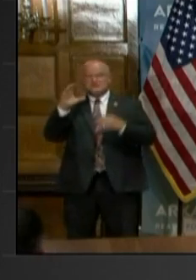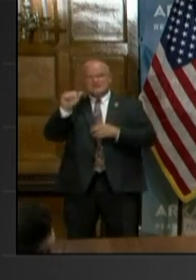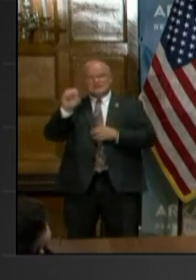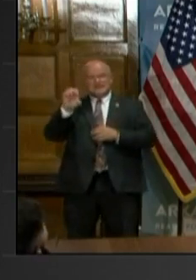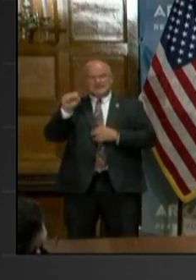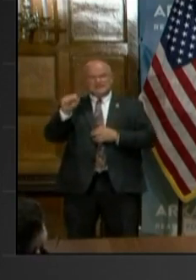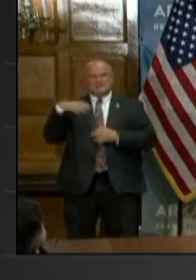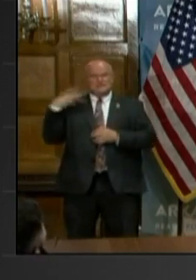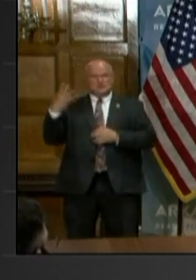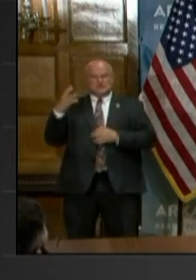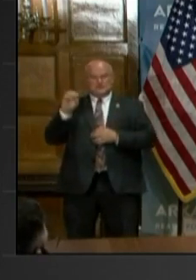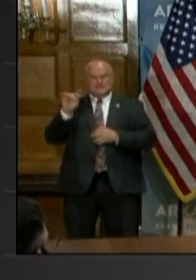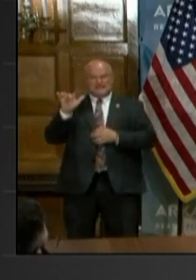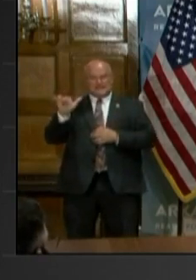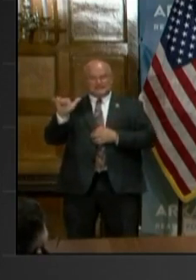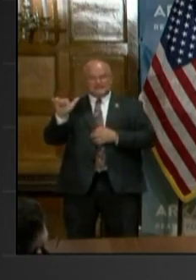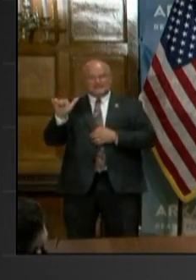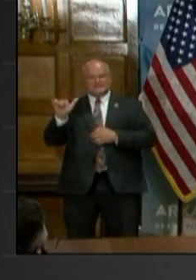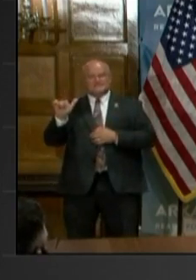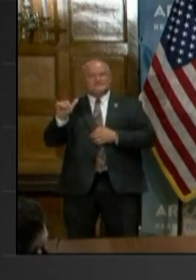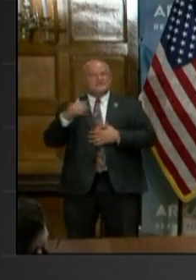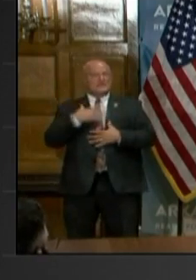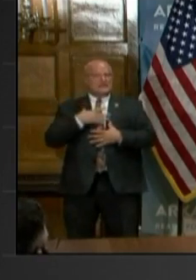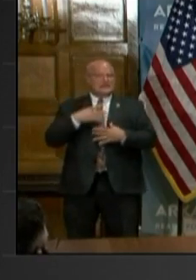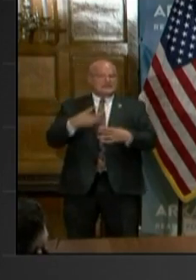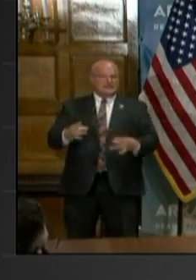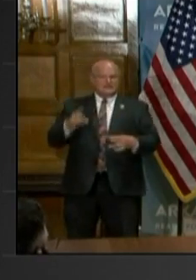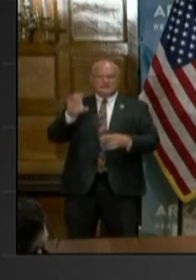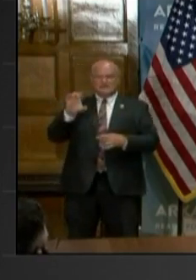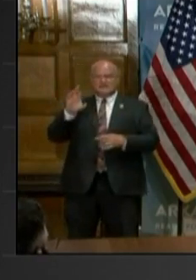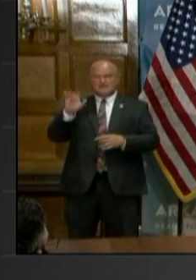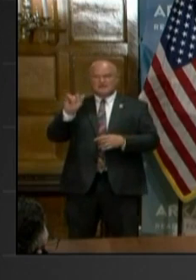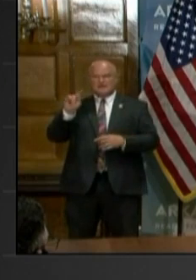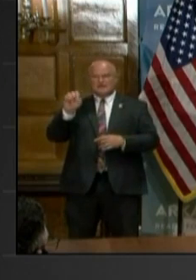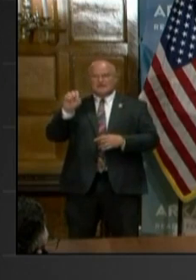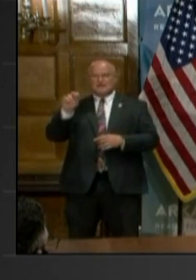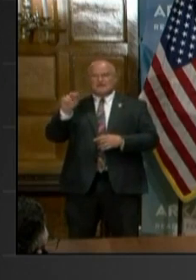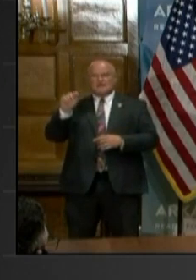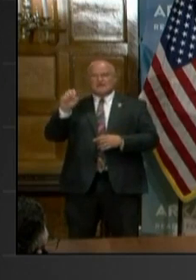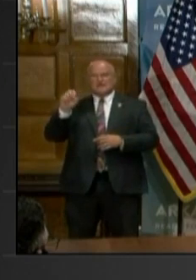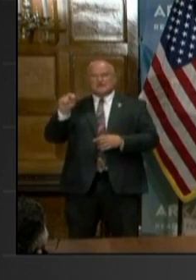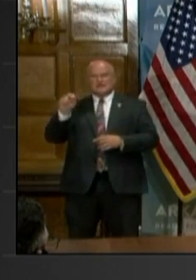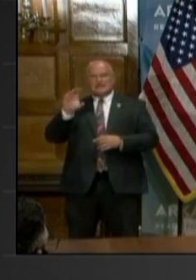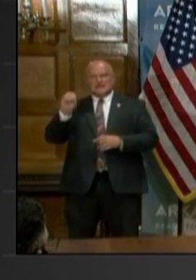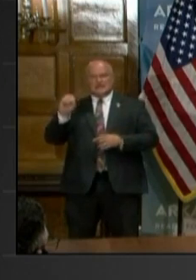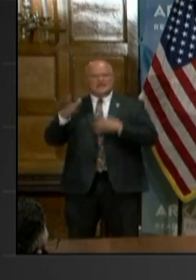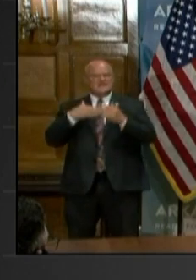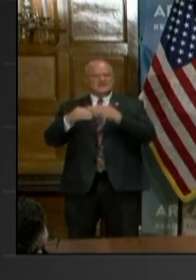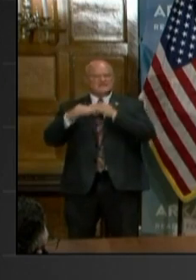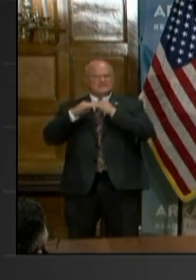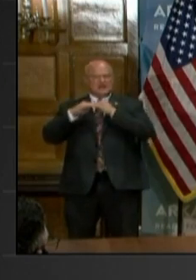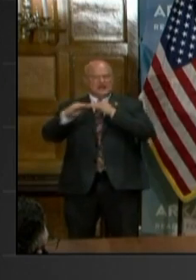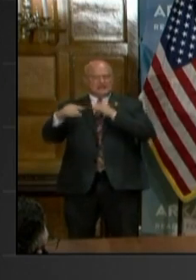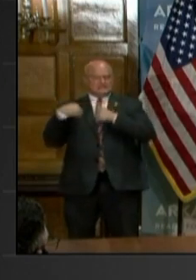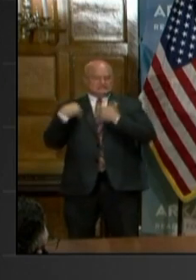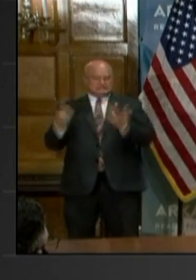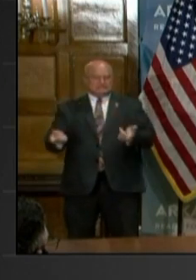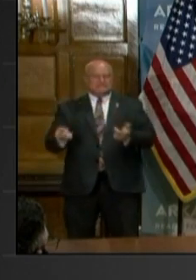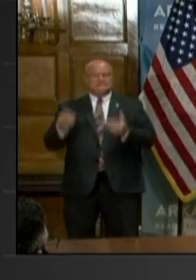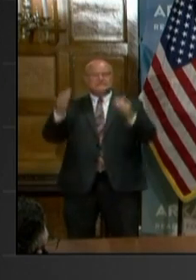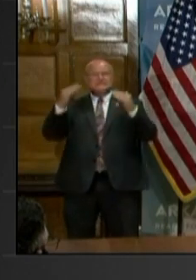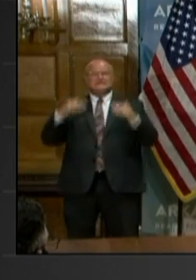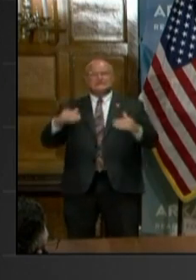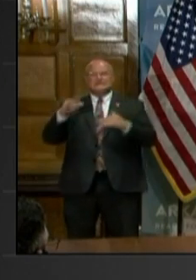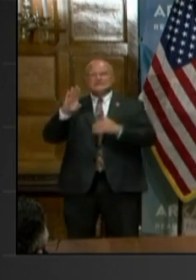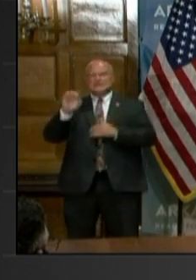cases, and then interestingly, Crittenden County is right below them, even though they've been pretty flat. And then we have